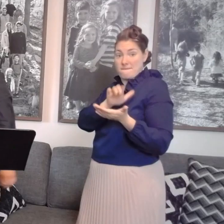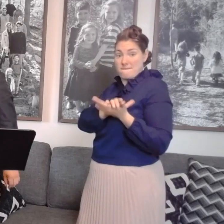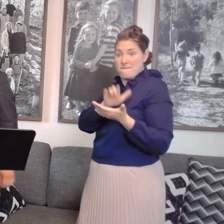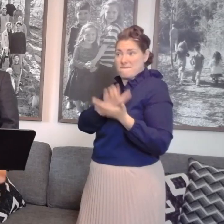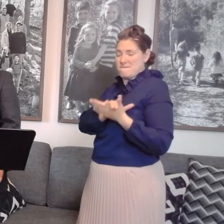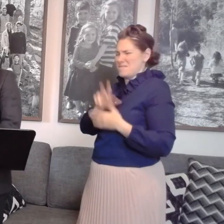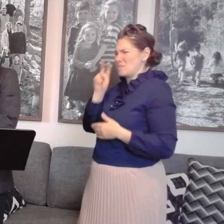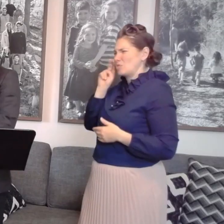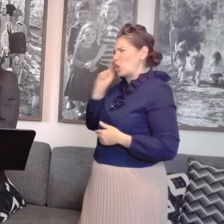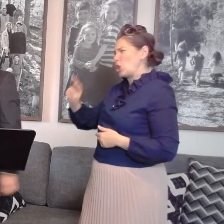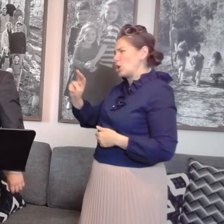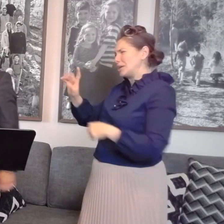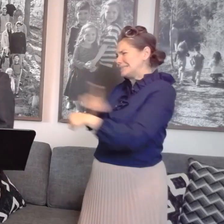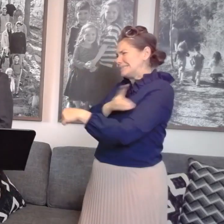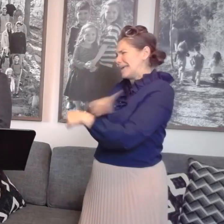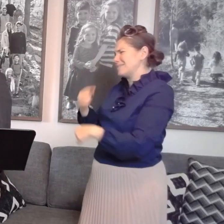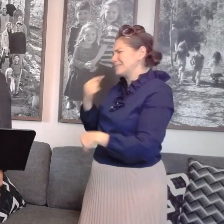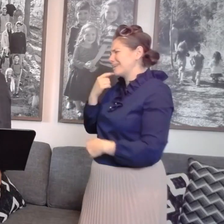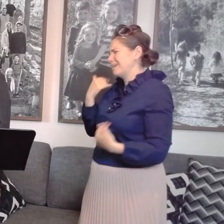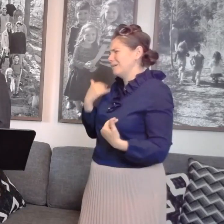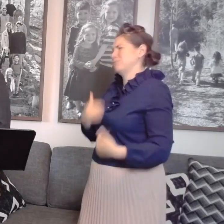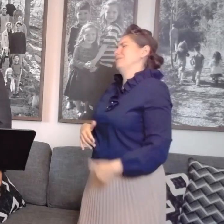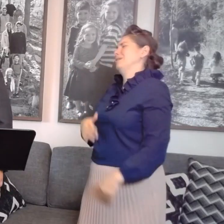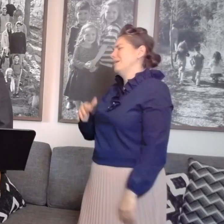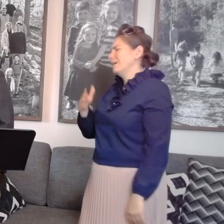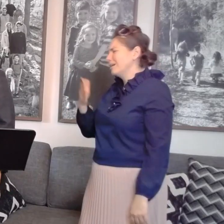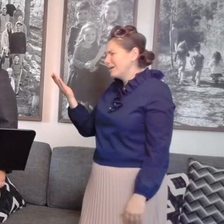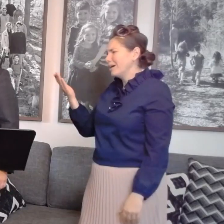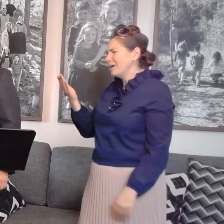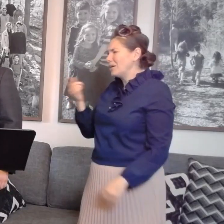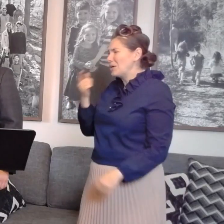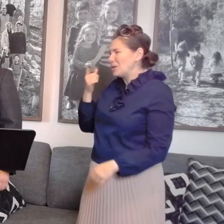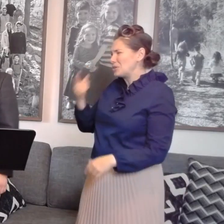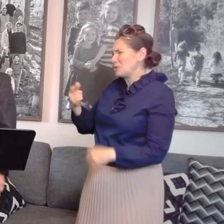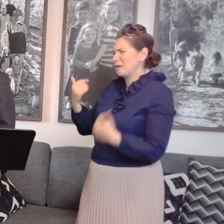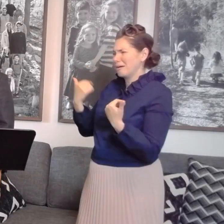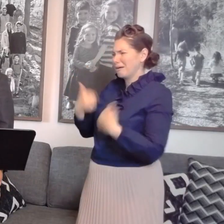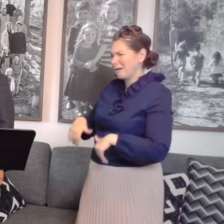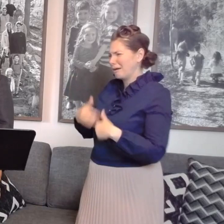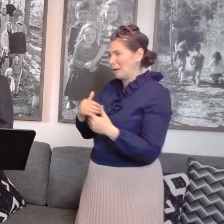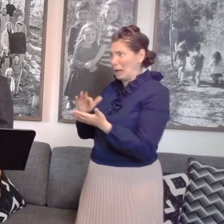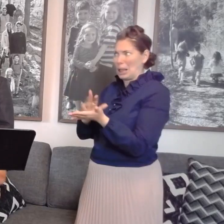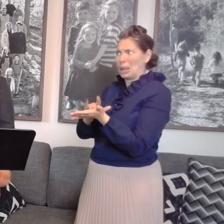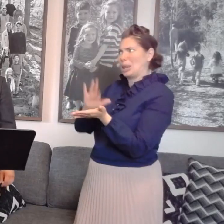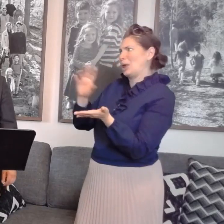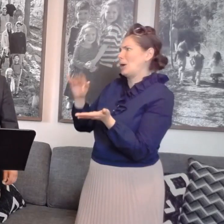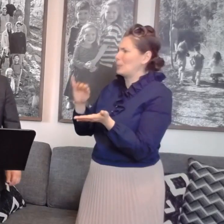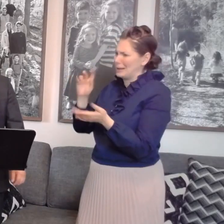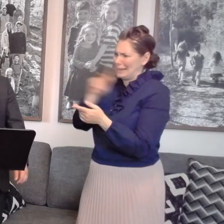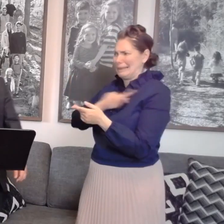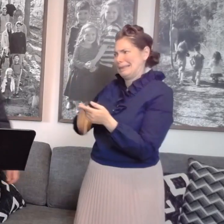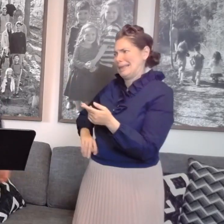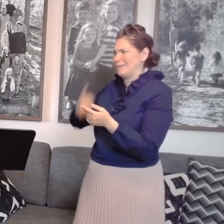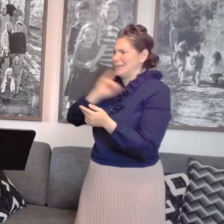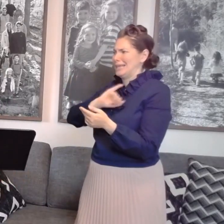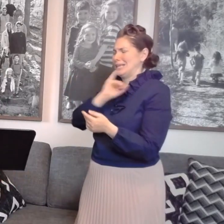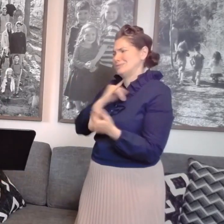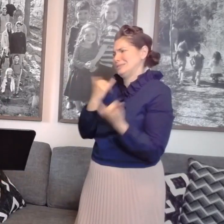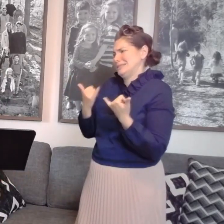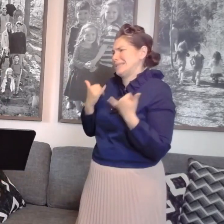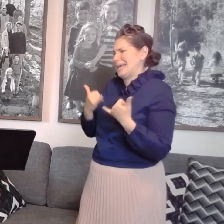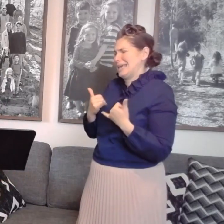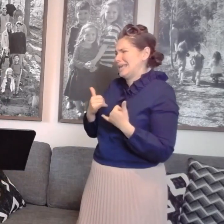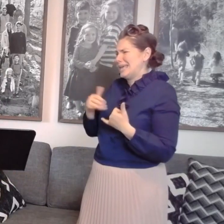looked at David, and she said, oh, how glorious was the king of Israel today.